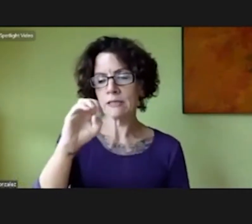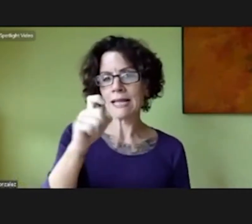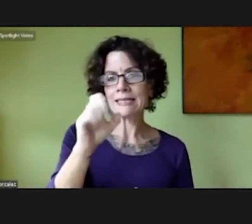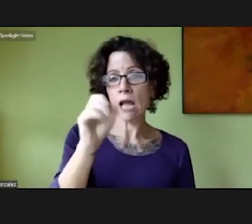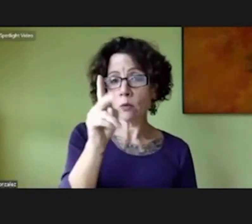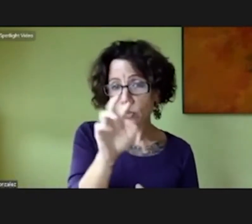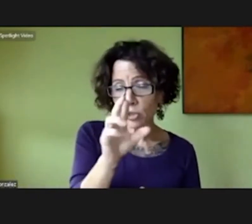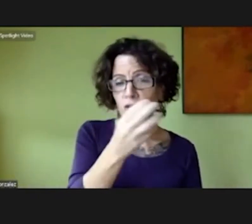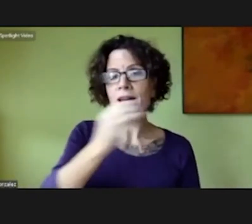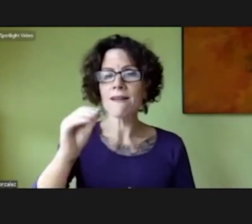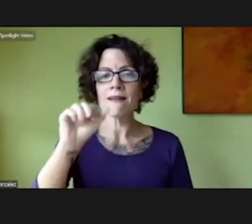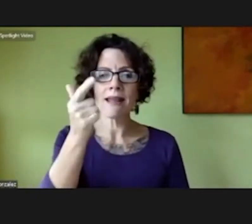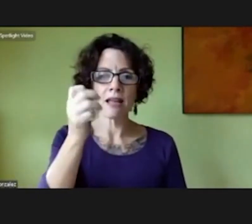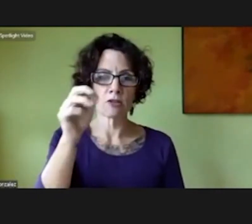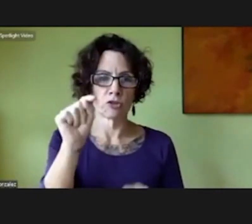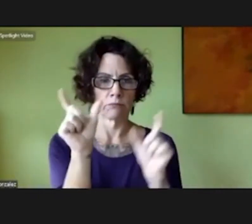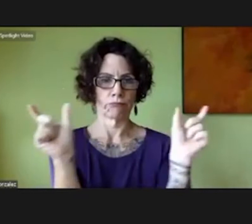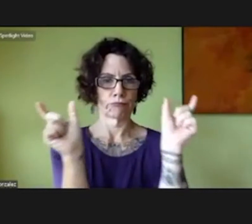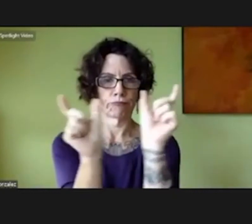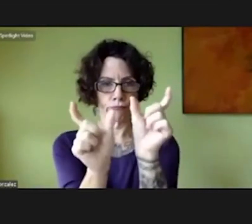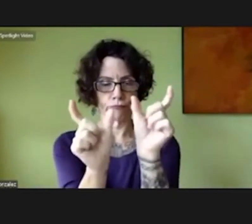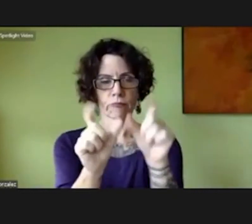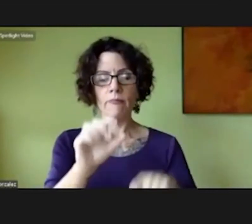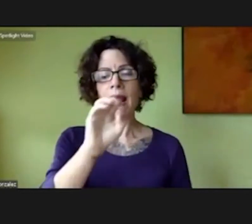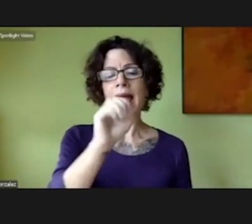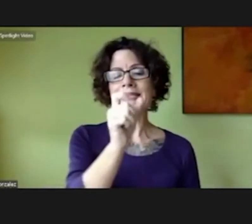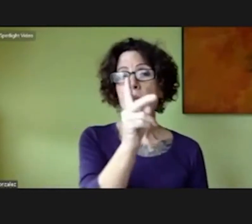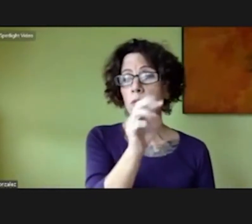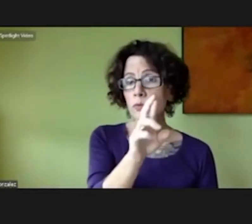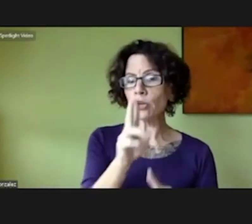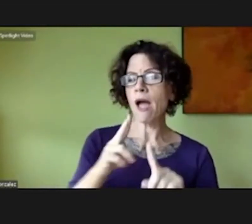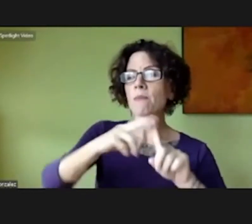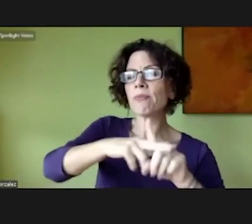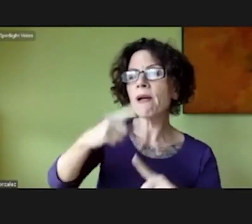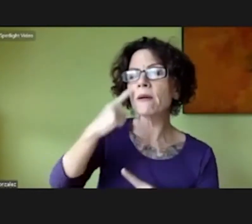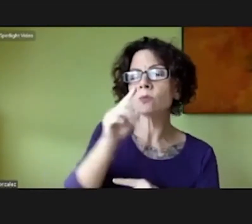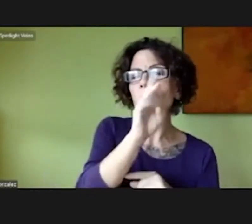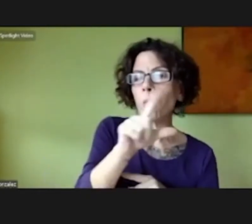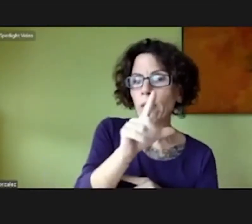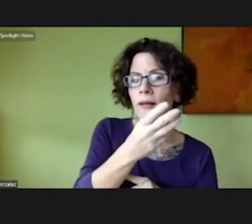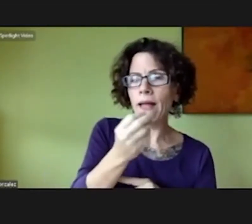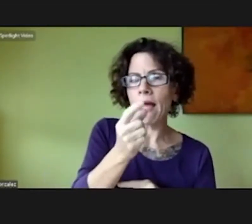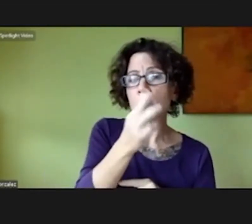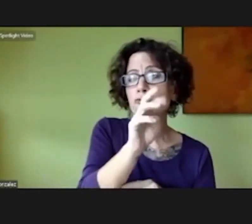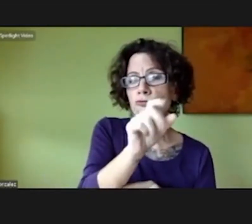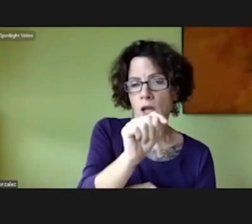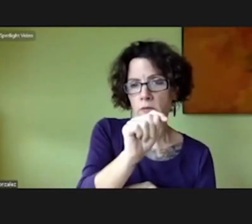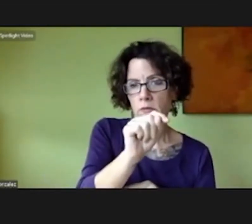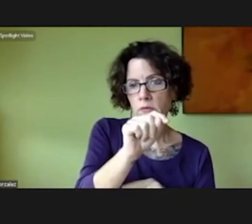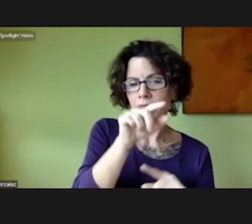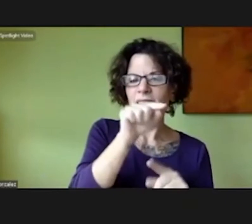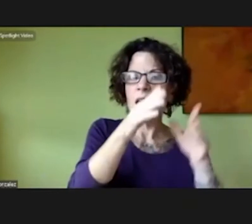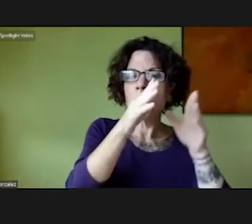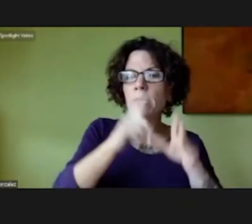There's two words here, executor and agent. Executor applies to a will and